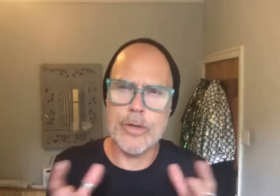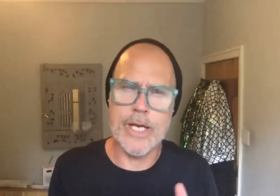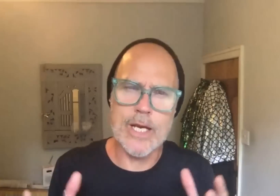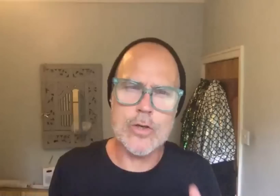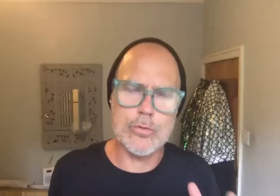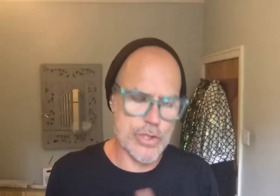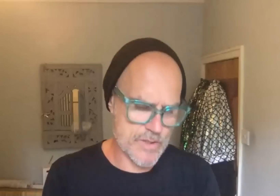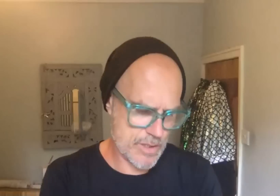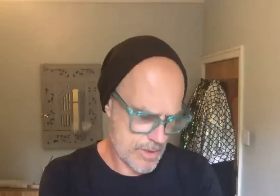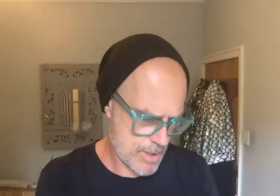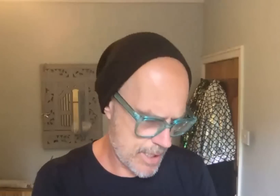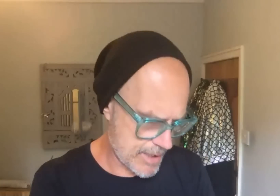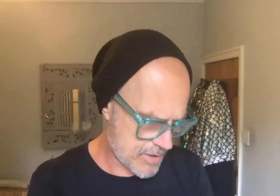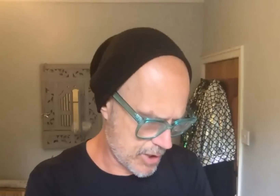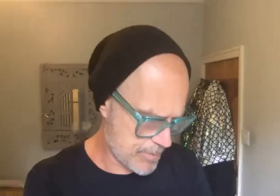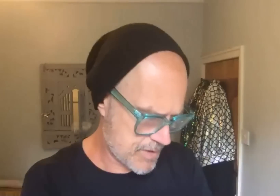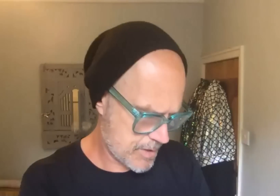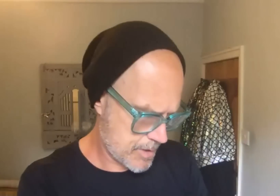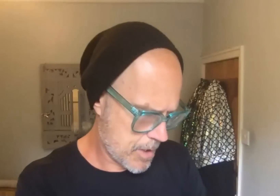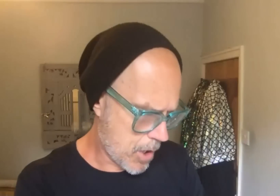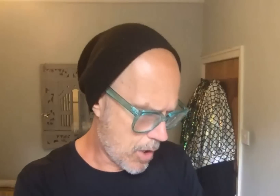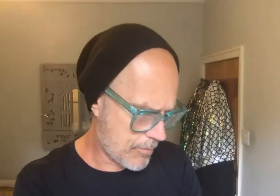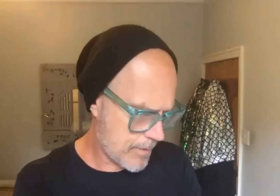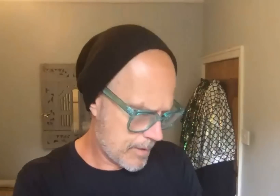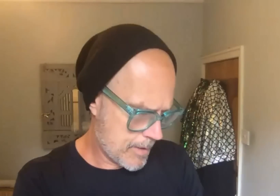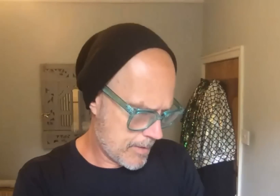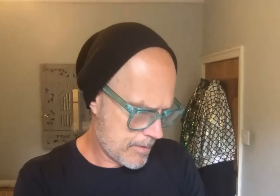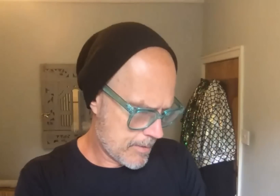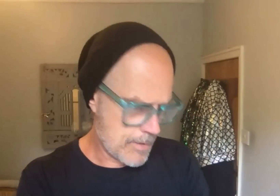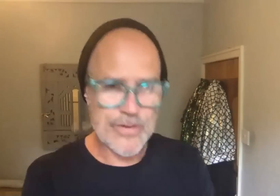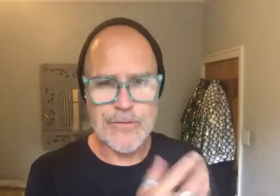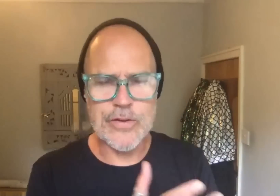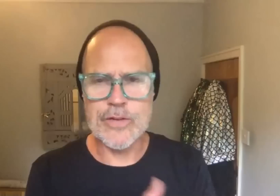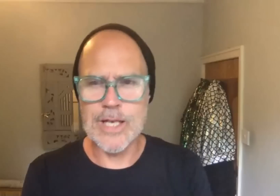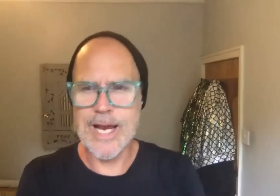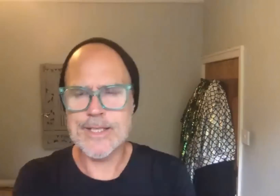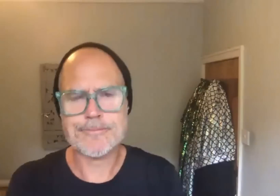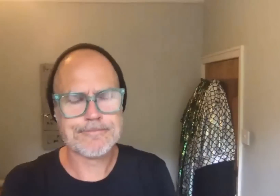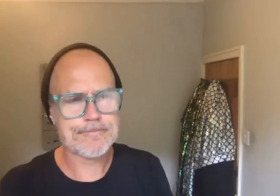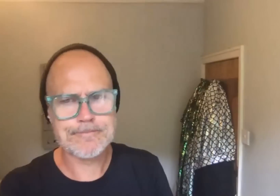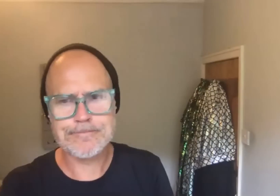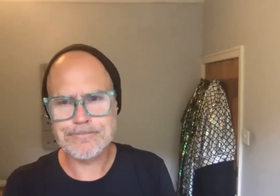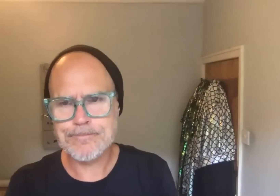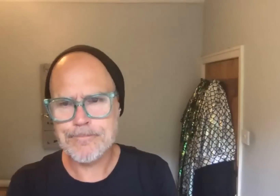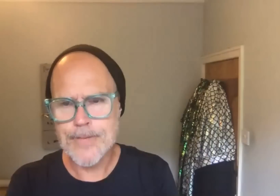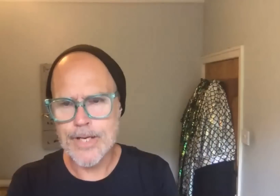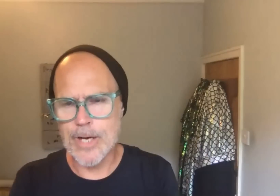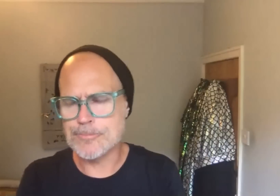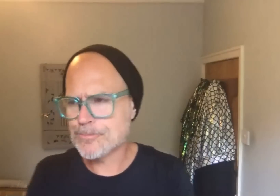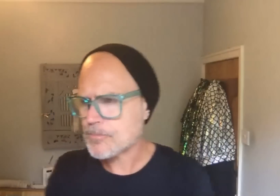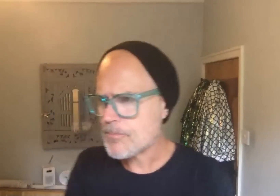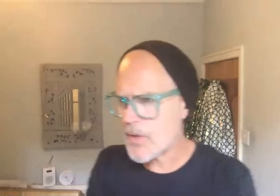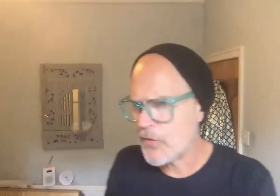understood within our cultures in terms of deficit and lack.